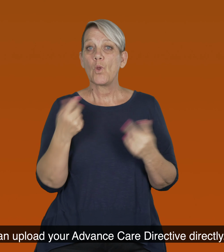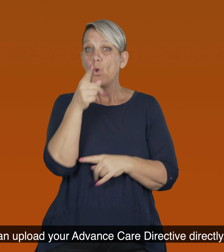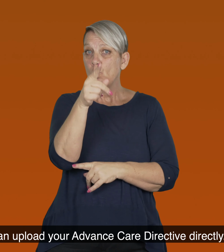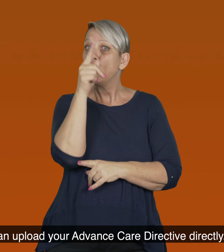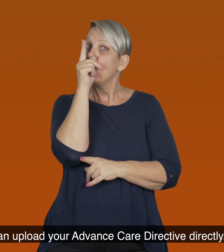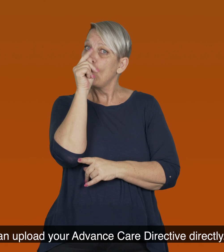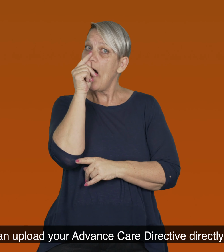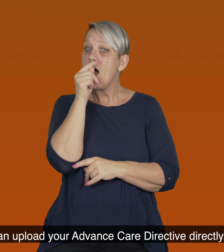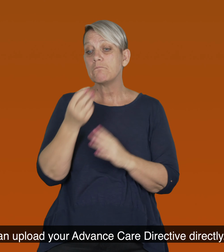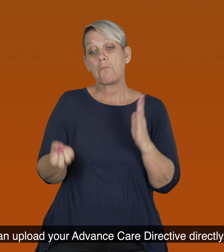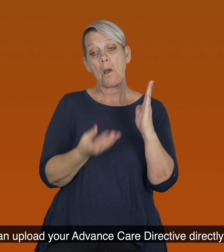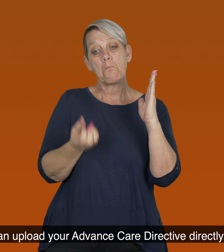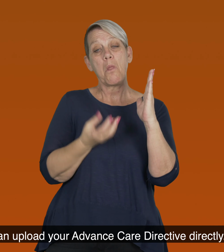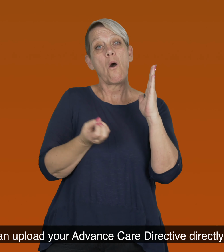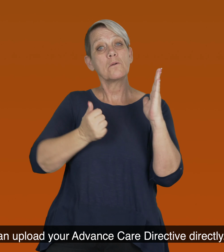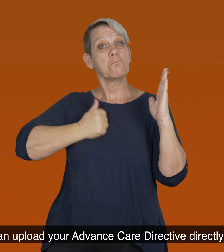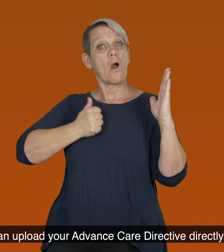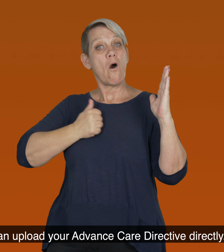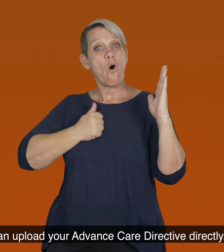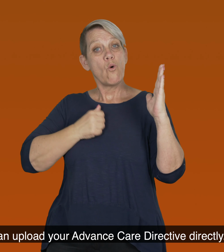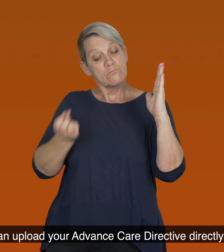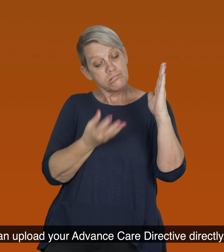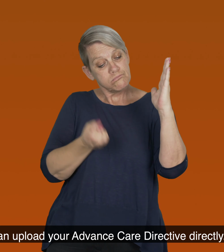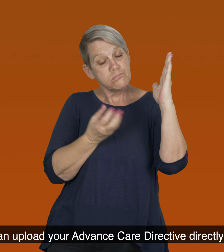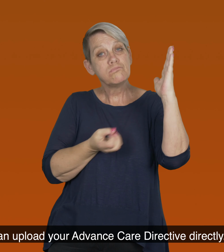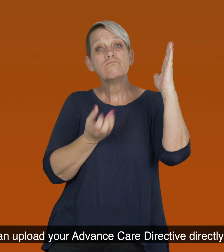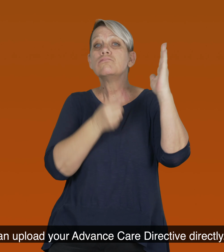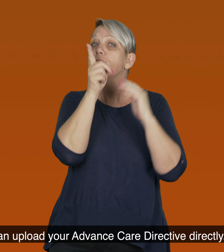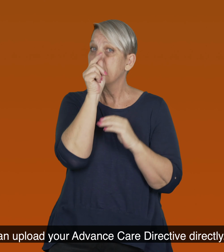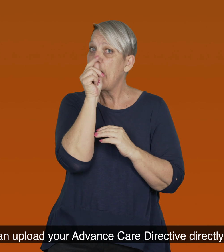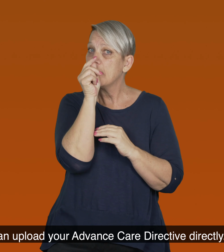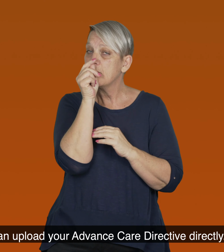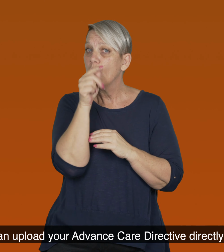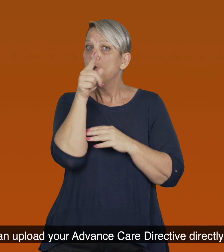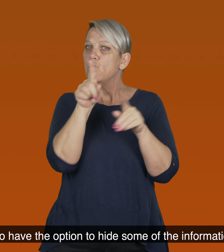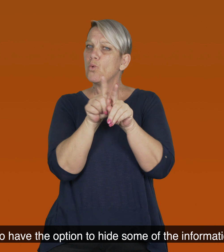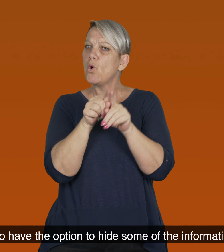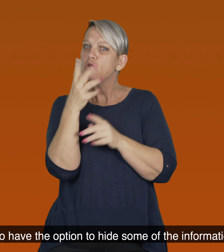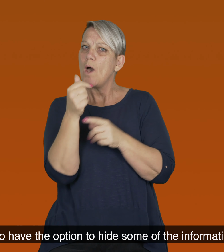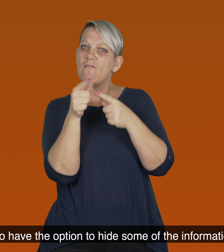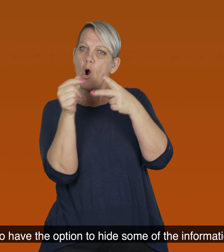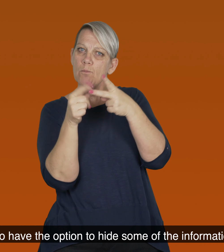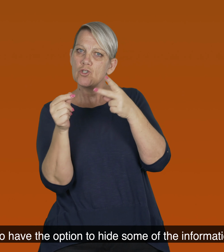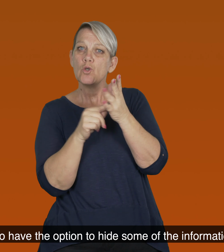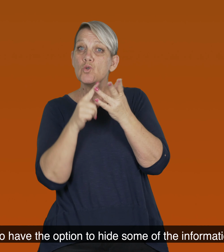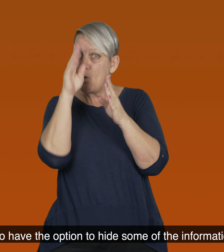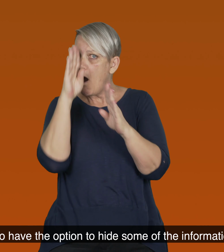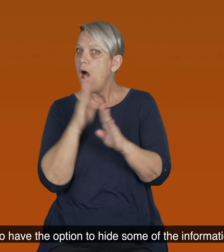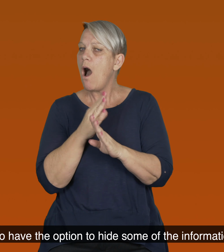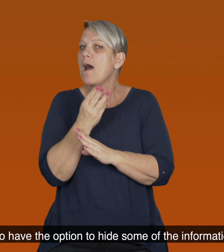You can upload your Advance Care Directive directly. You also have the option to hide some